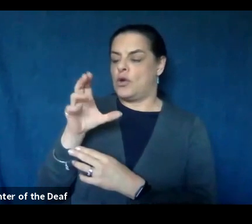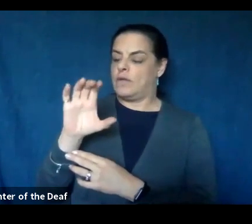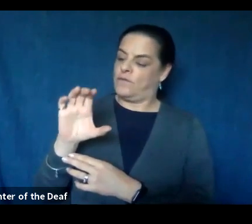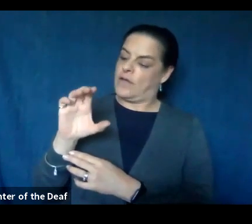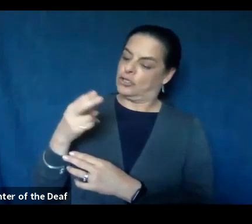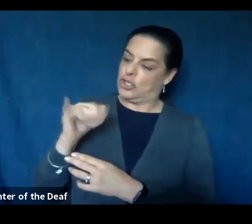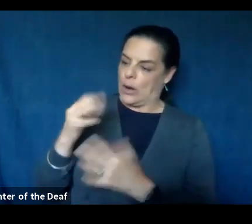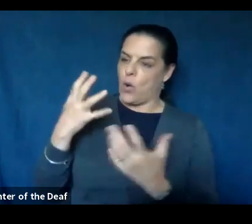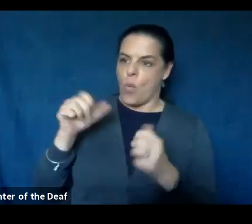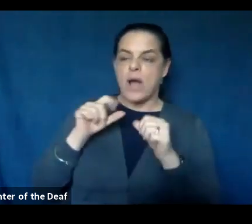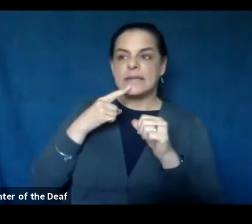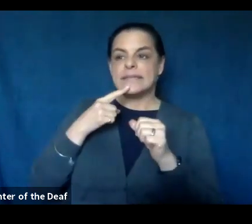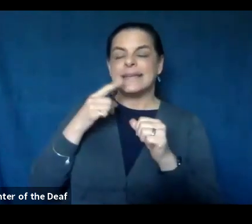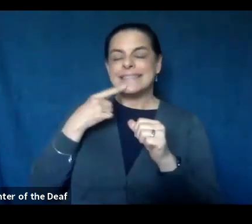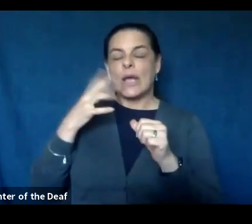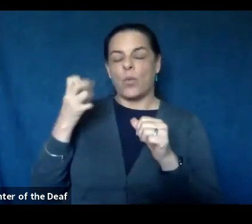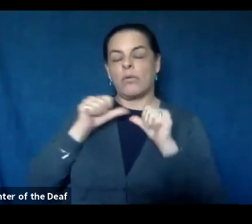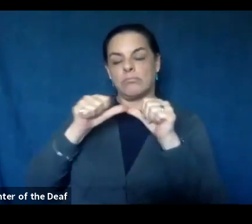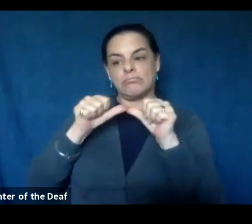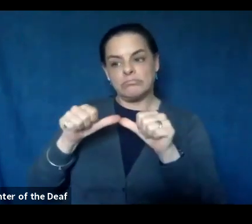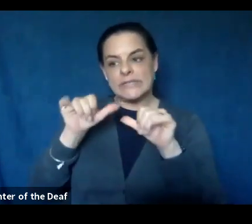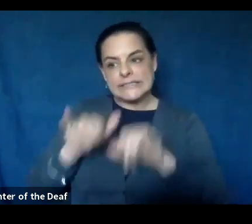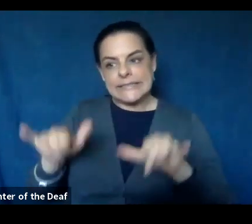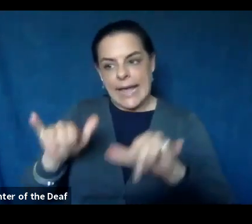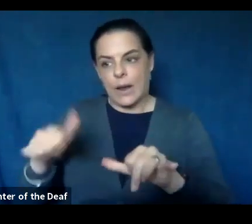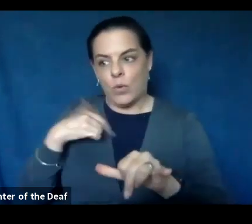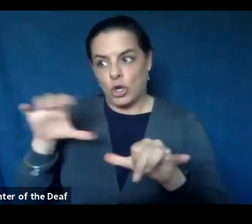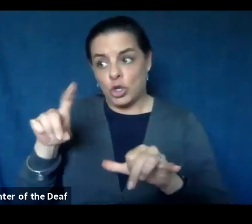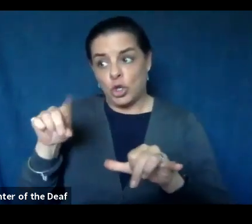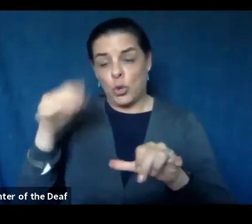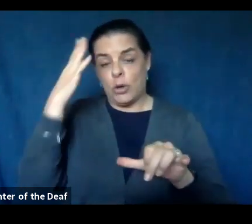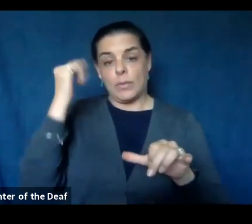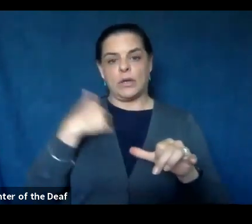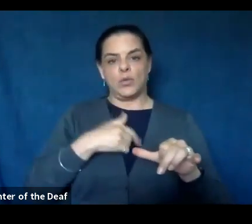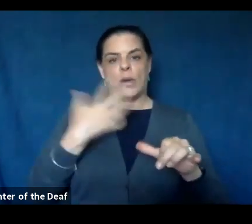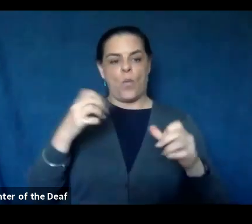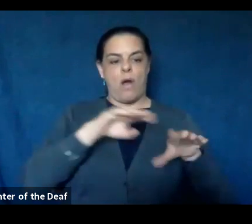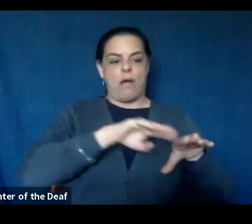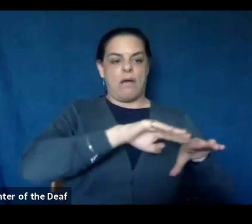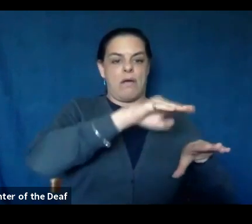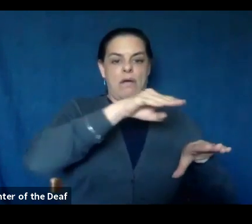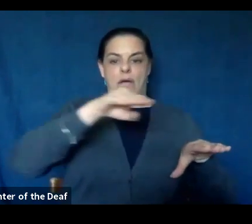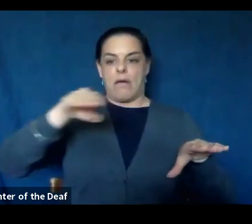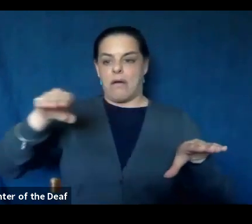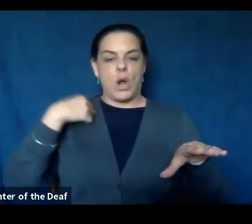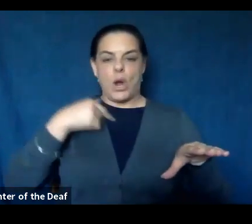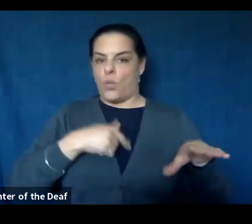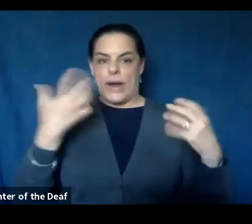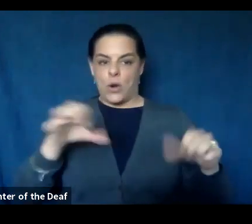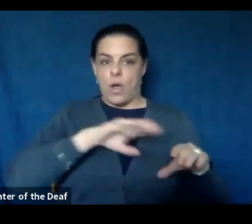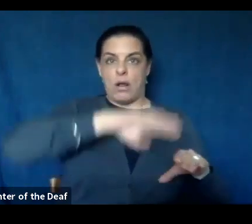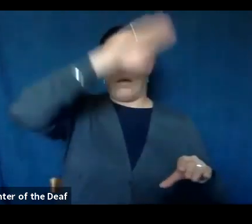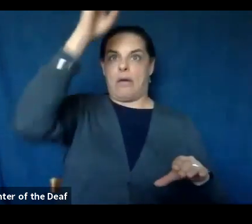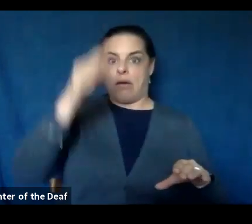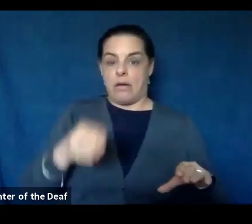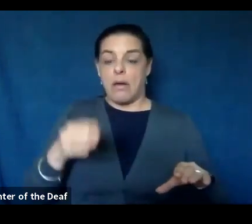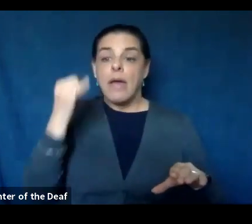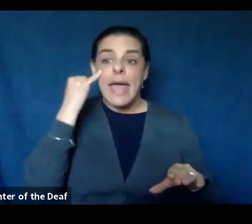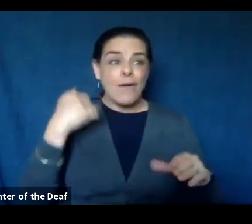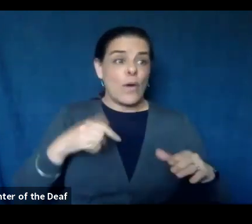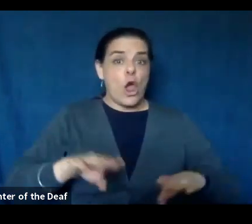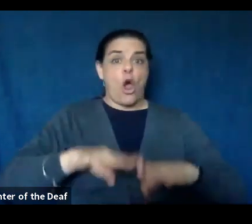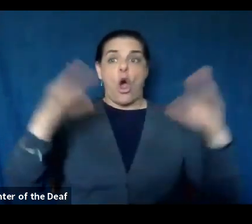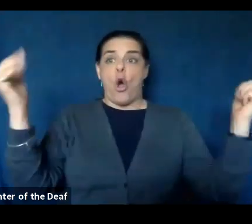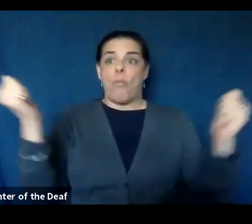right now. And that's, again, because we want to keep that curve flat. We don't want to spike. And so if we open up too quickly, and if everybody